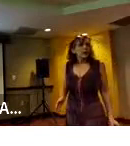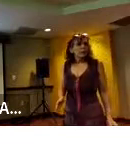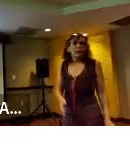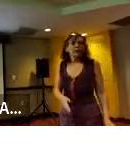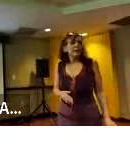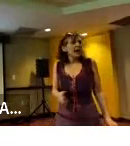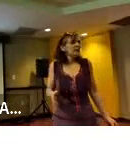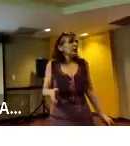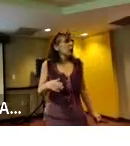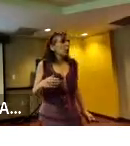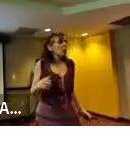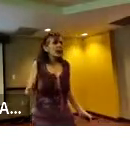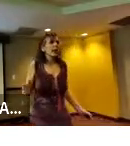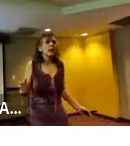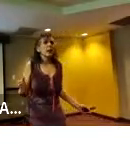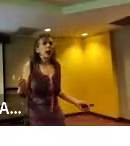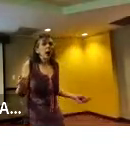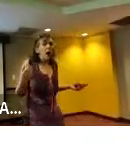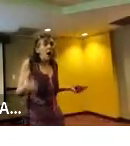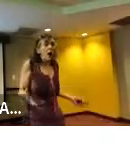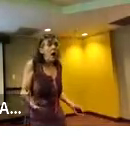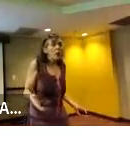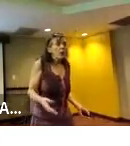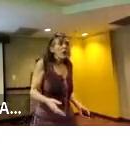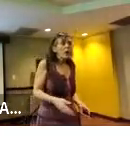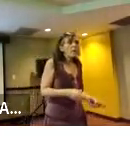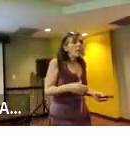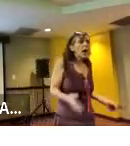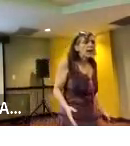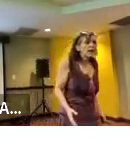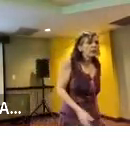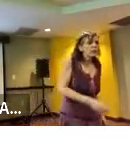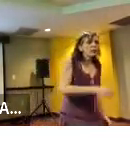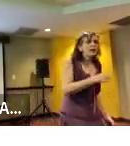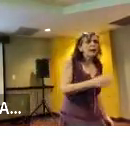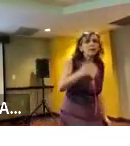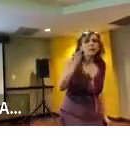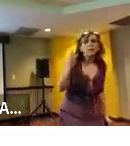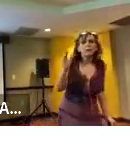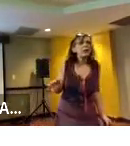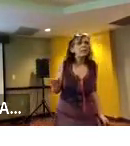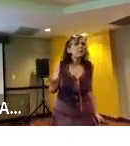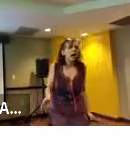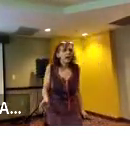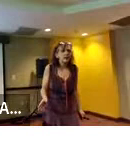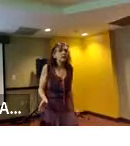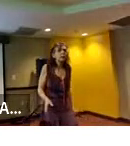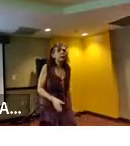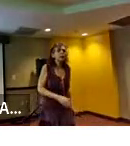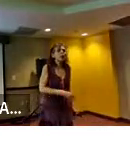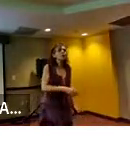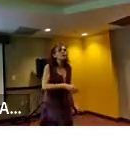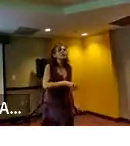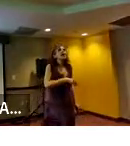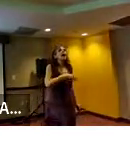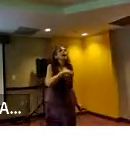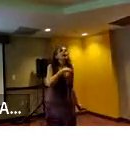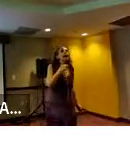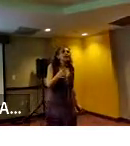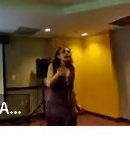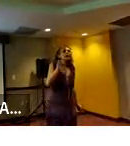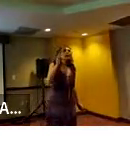okay? Because that's what we are. We are biased. We will never be free of bias. We can only